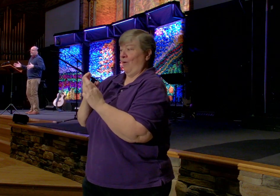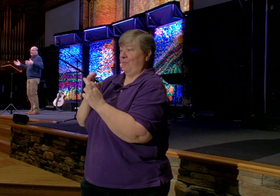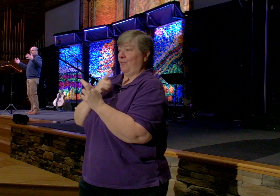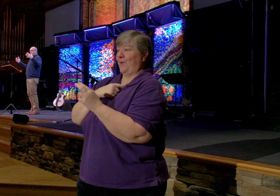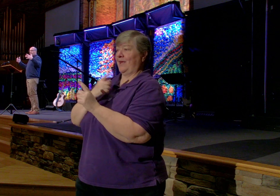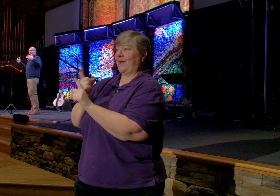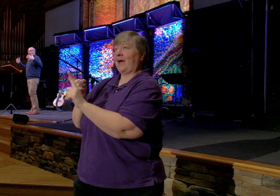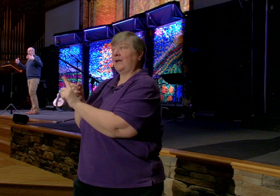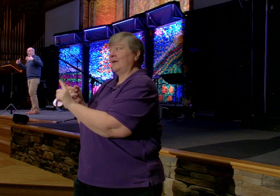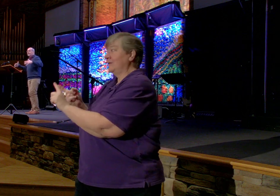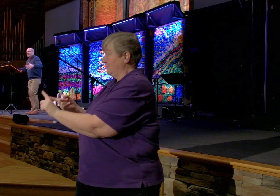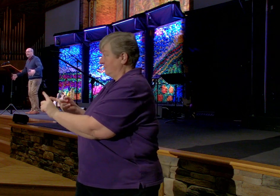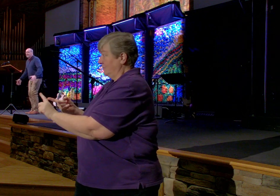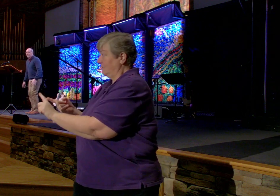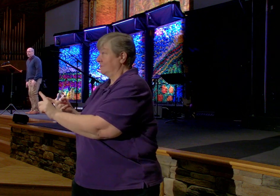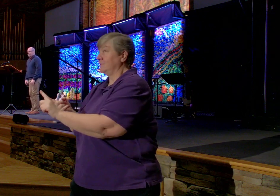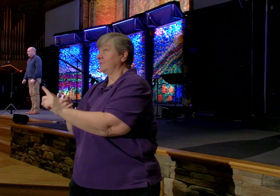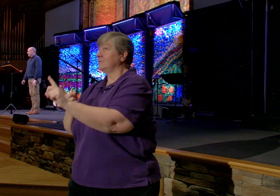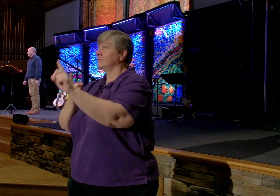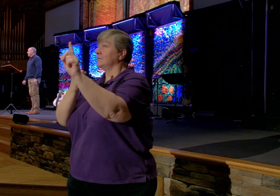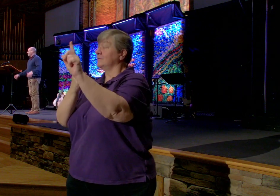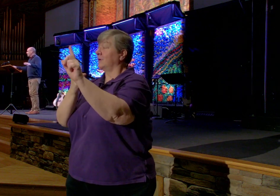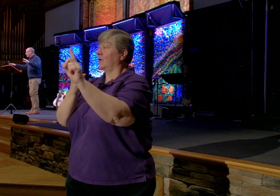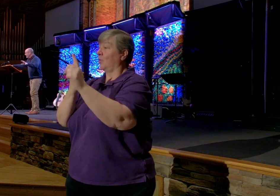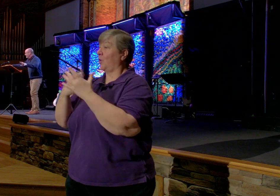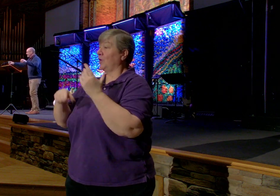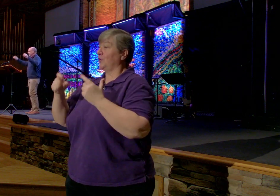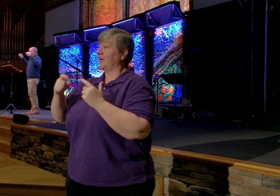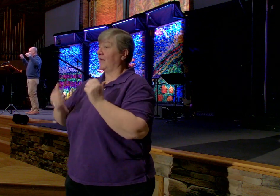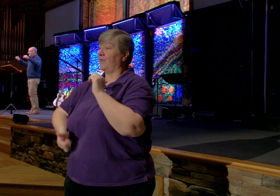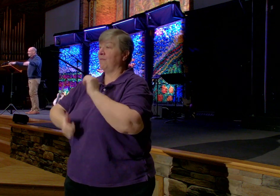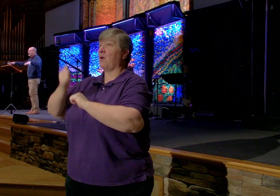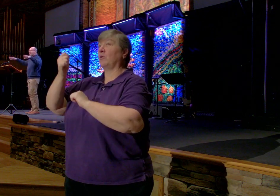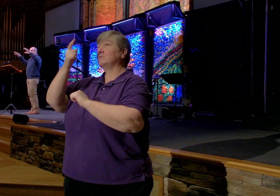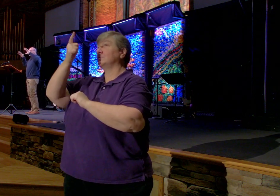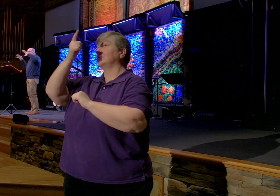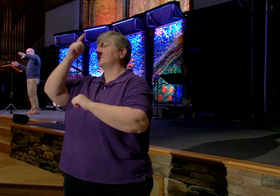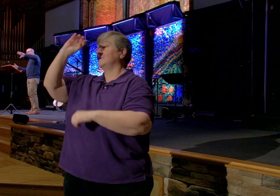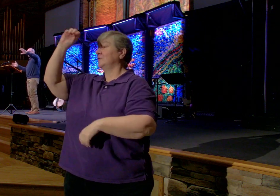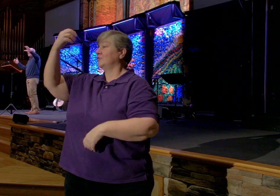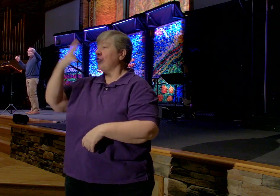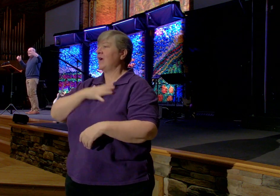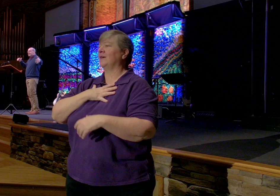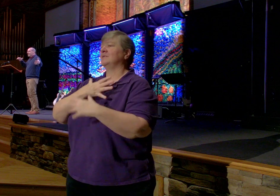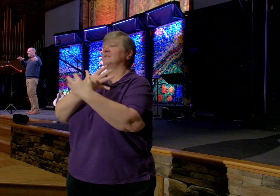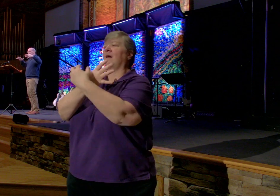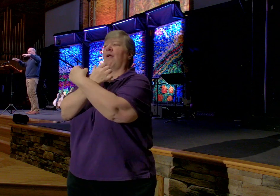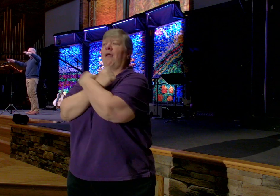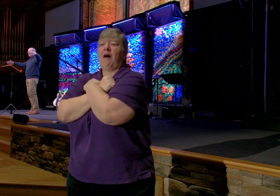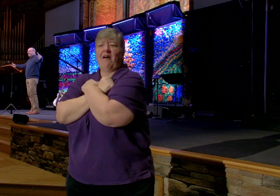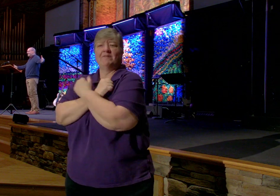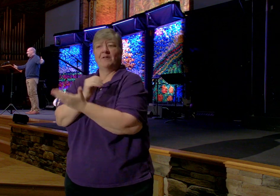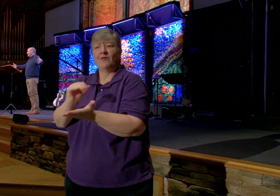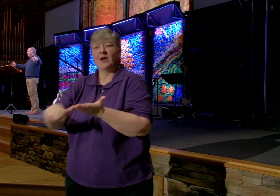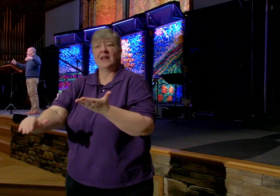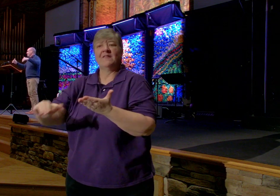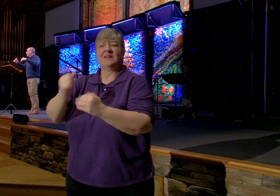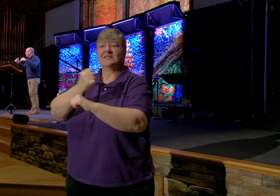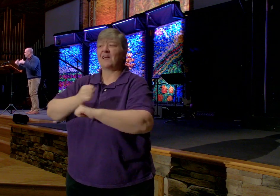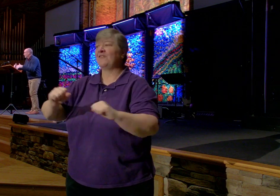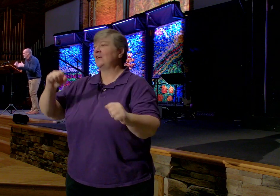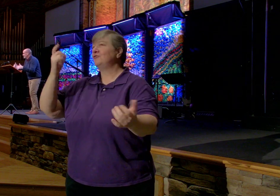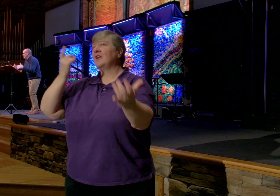that we might be able to point them to what they need the most, grace and love and forgiveness and salvation